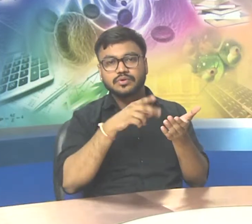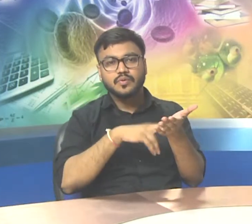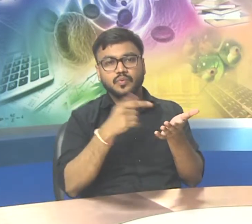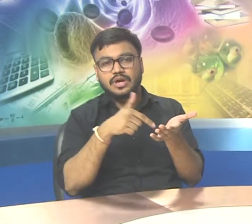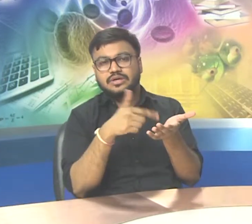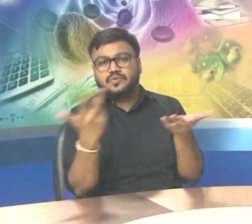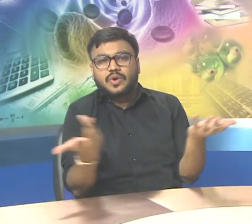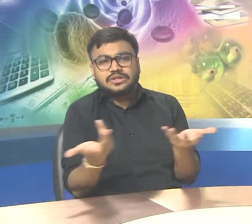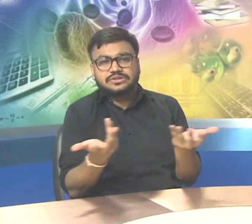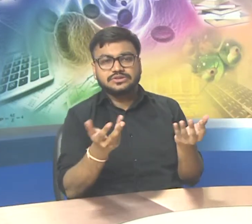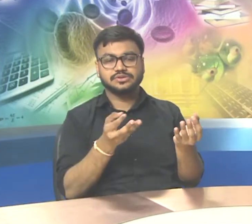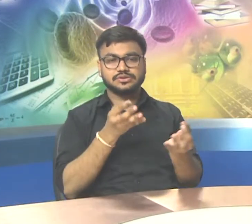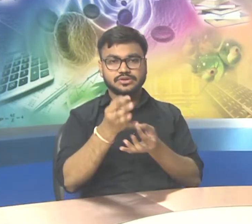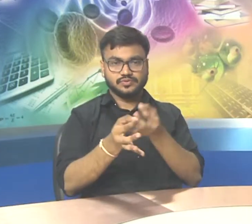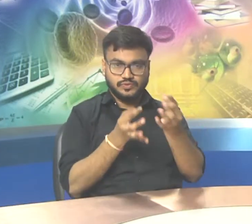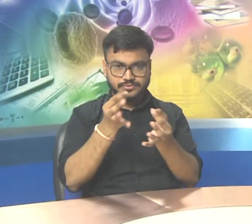to nutrition and health.